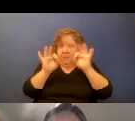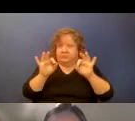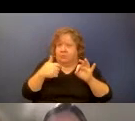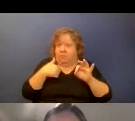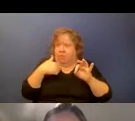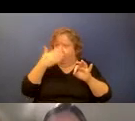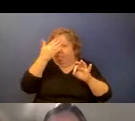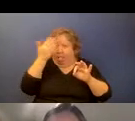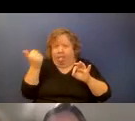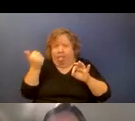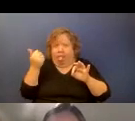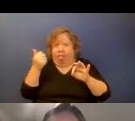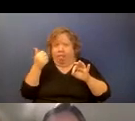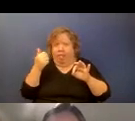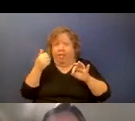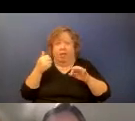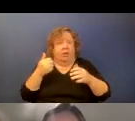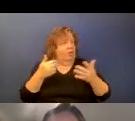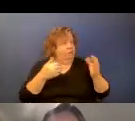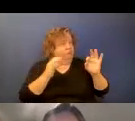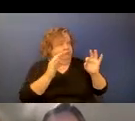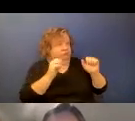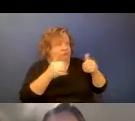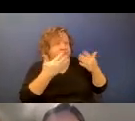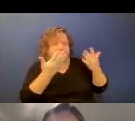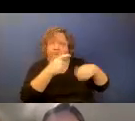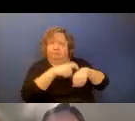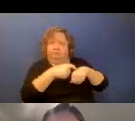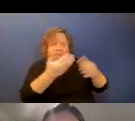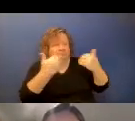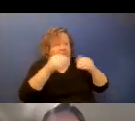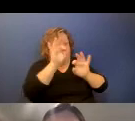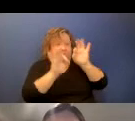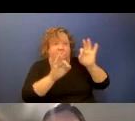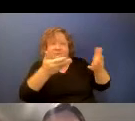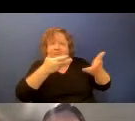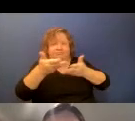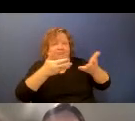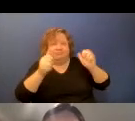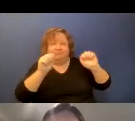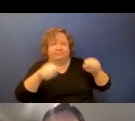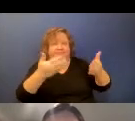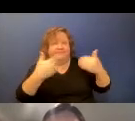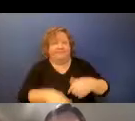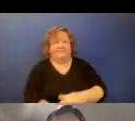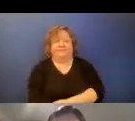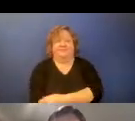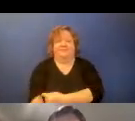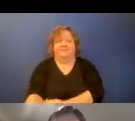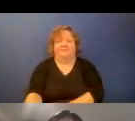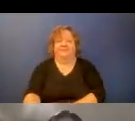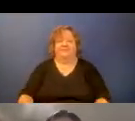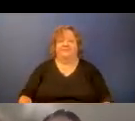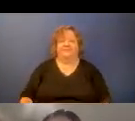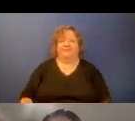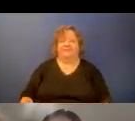I think we can go through the Q&A, and I'm sure things will come and arise from that discussion. Good. All right. Well, we've got